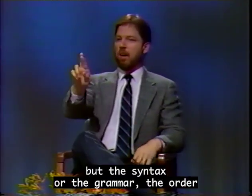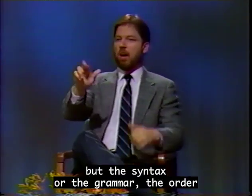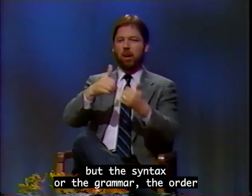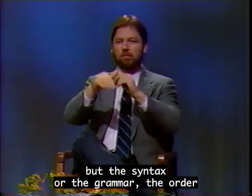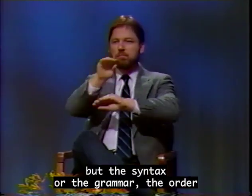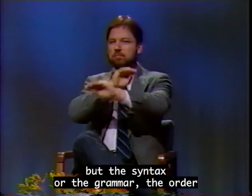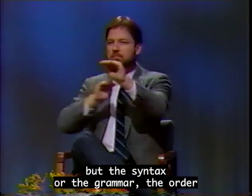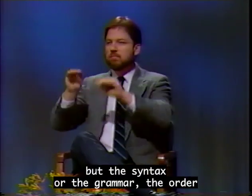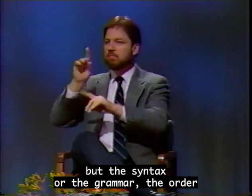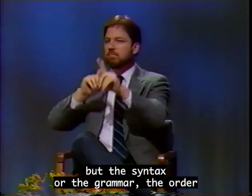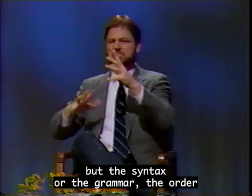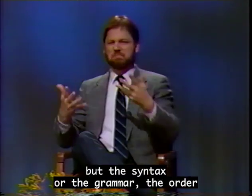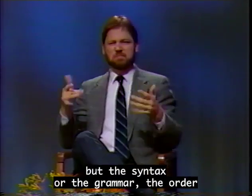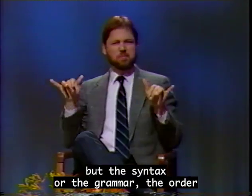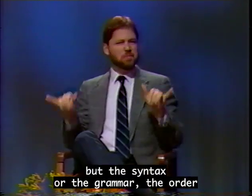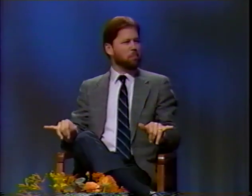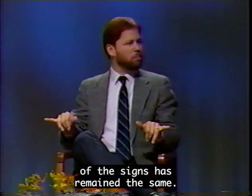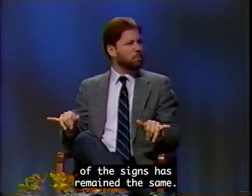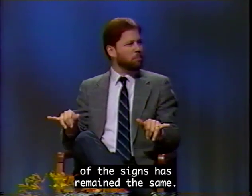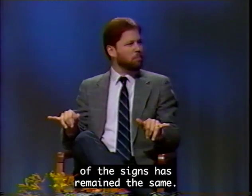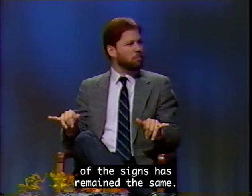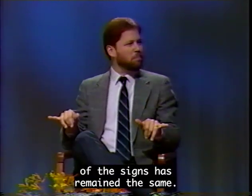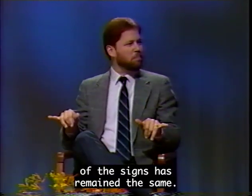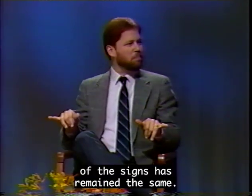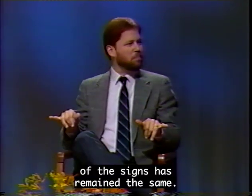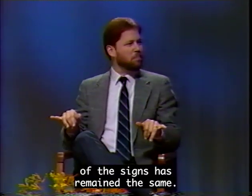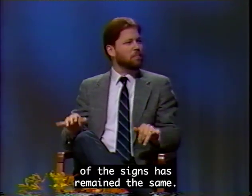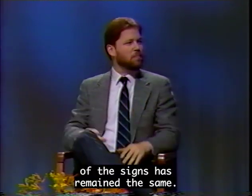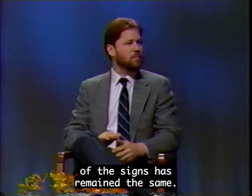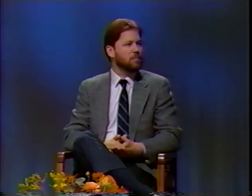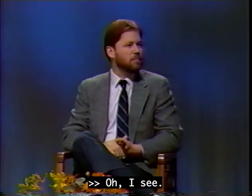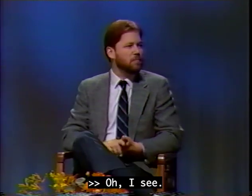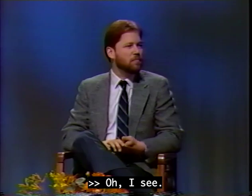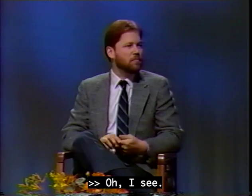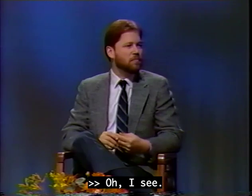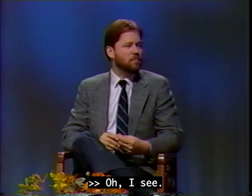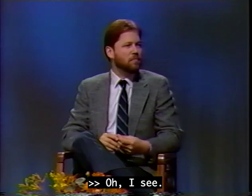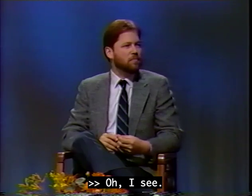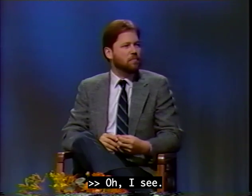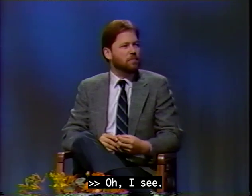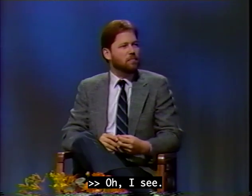the syntax or the grammar, the order of the signs, has remained the same. Oh, I see.